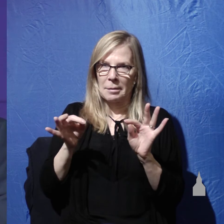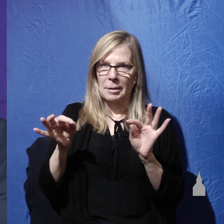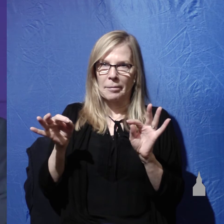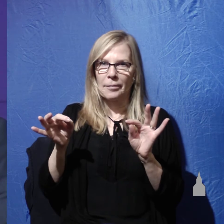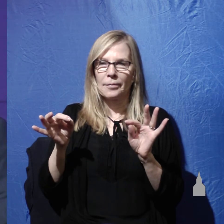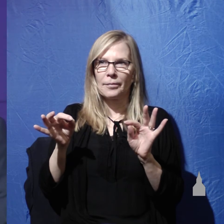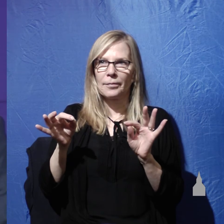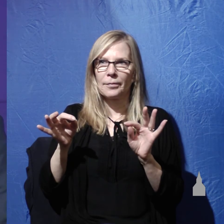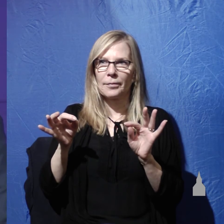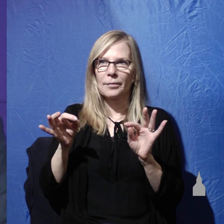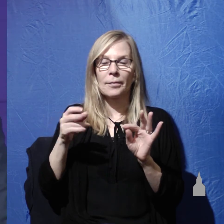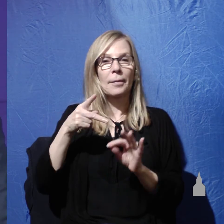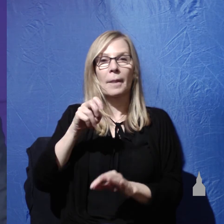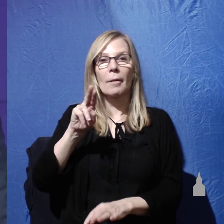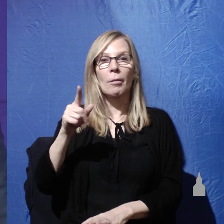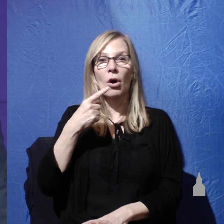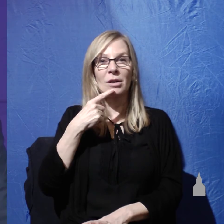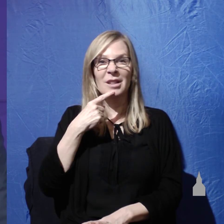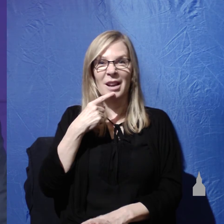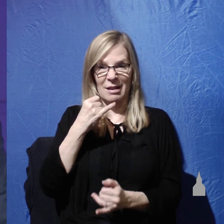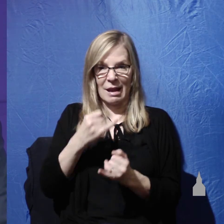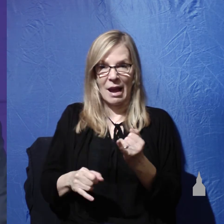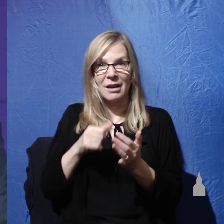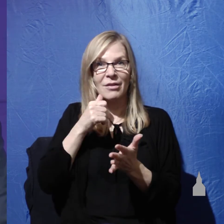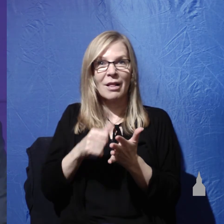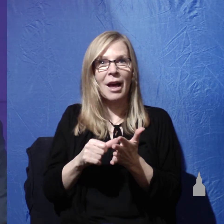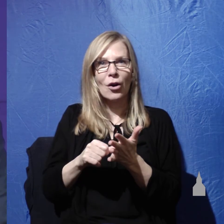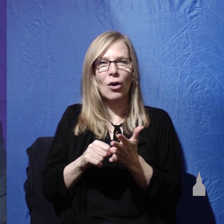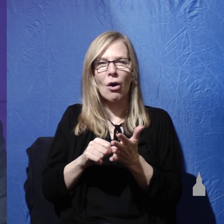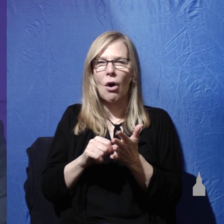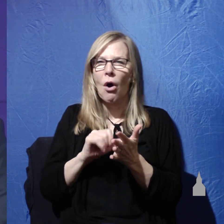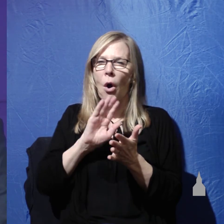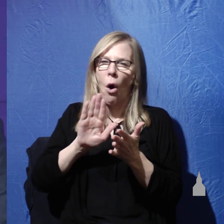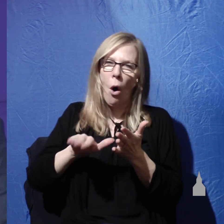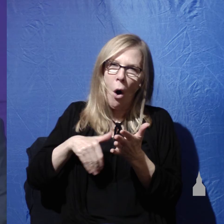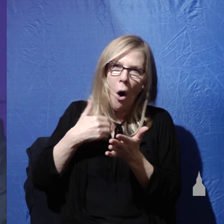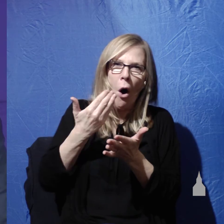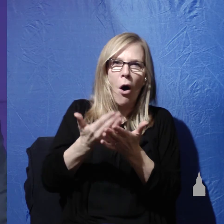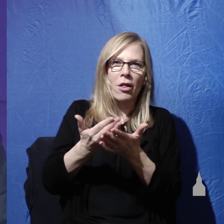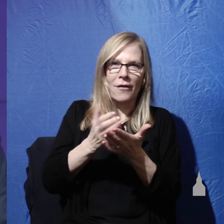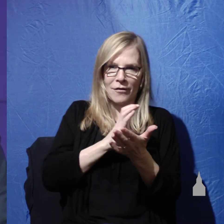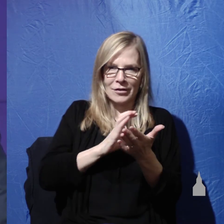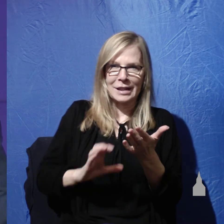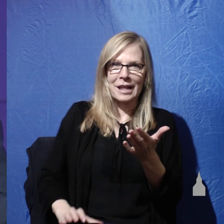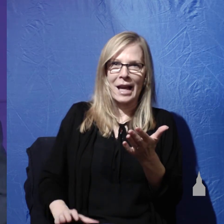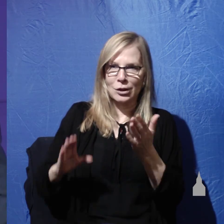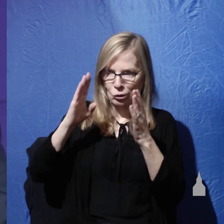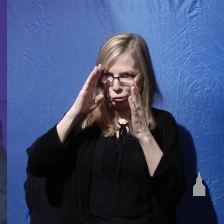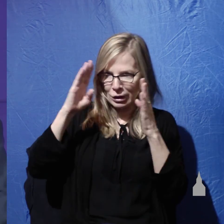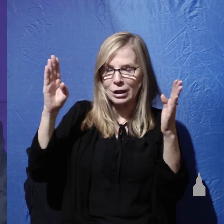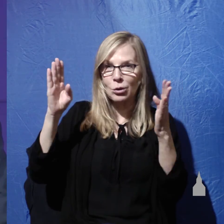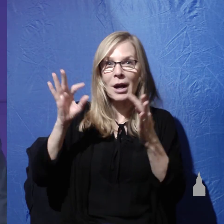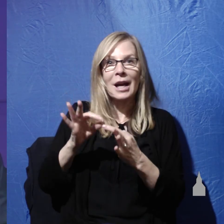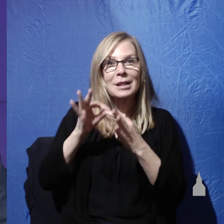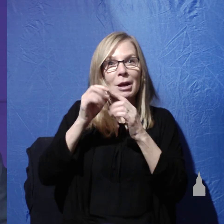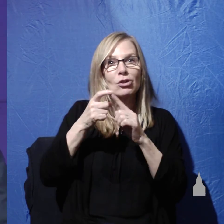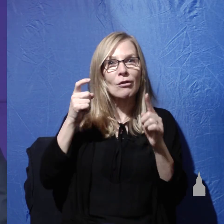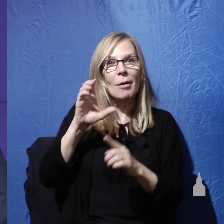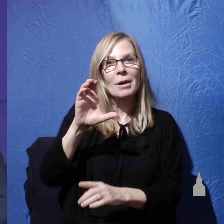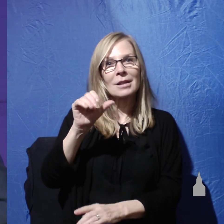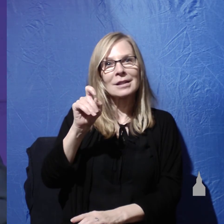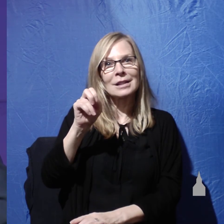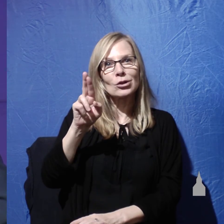statement. Paul said at the end of this letter, all the saints greet you, especially those of